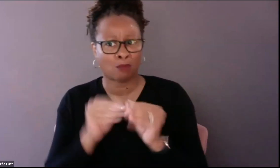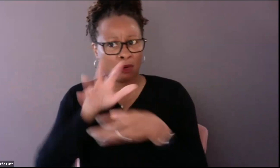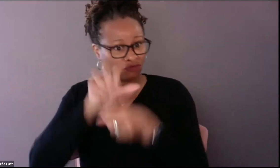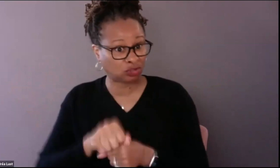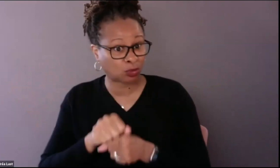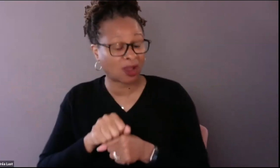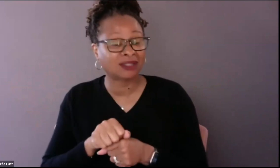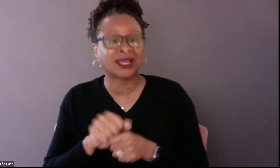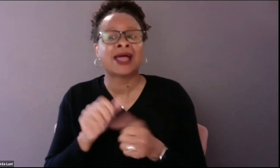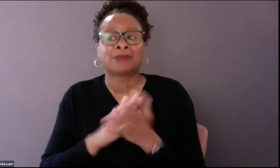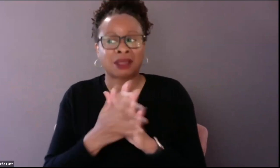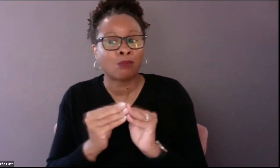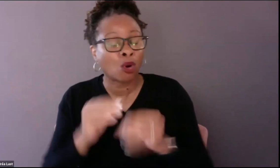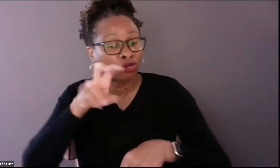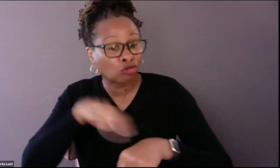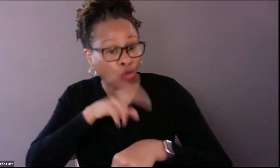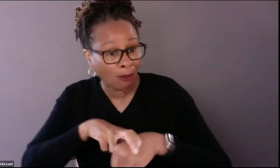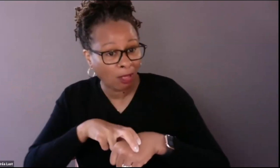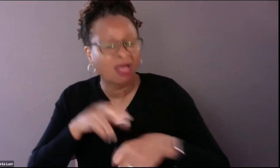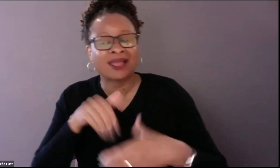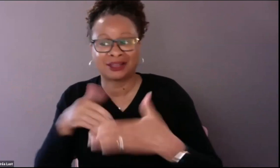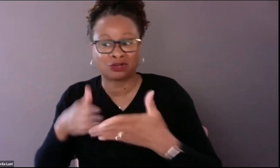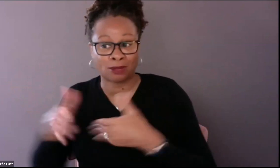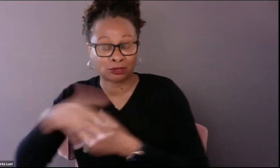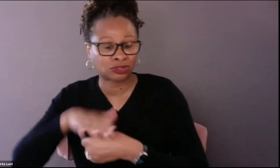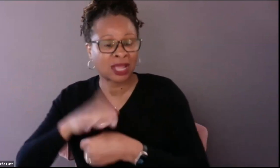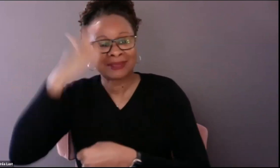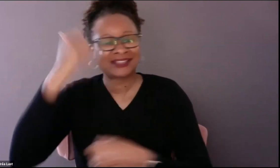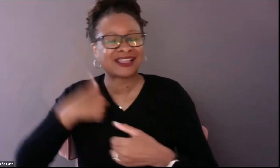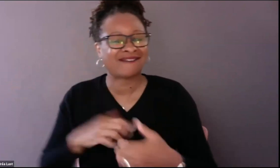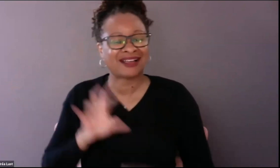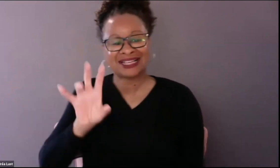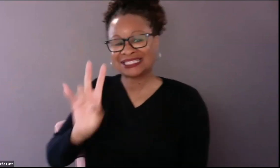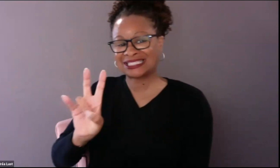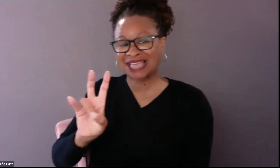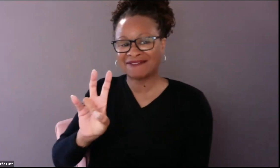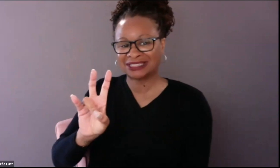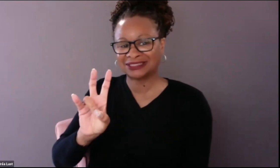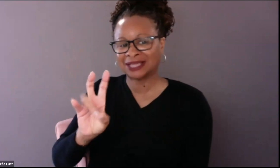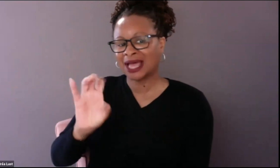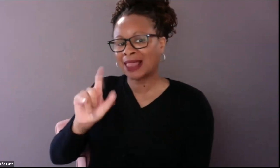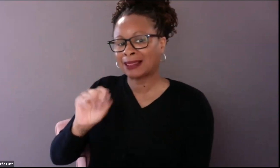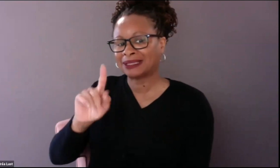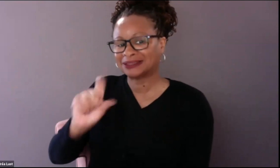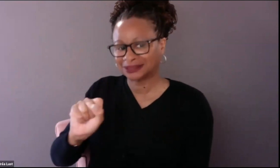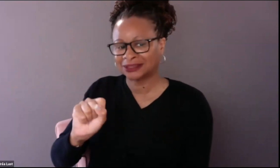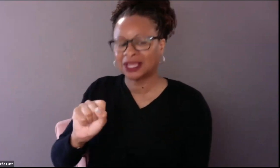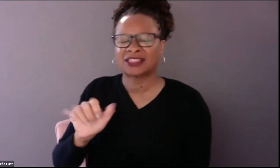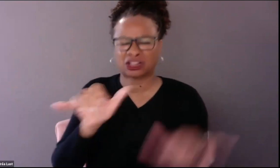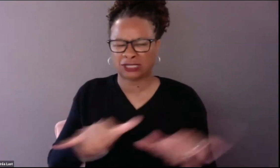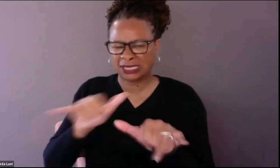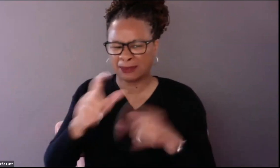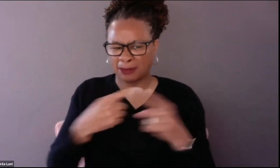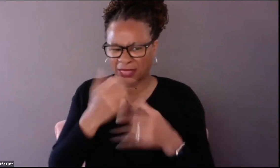and normalized in neighborhoods because they have 7 elements in common. So I'm going to briefly